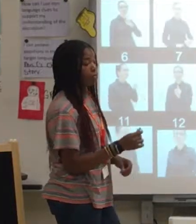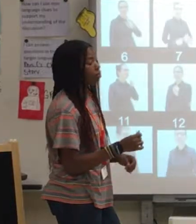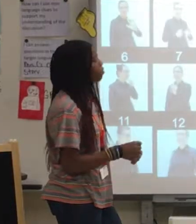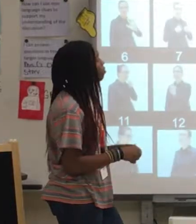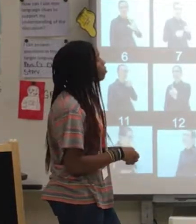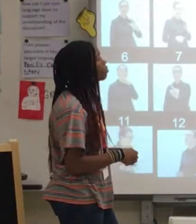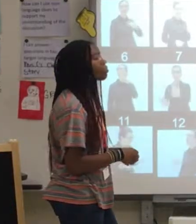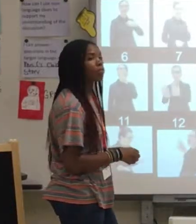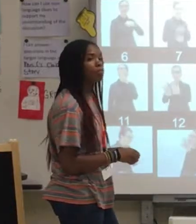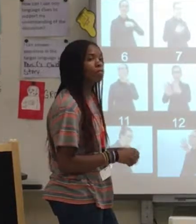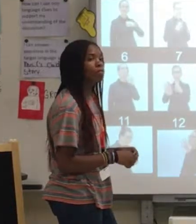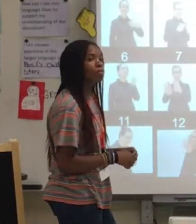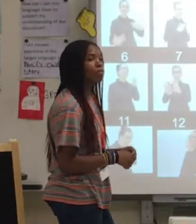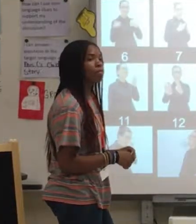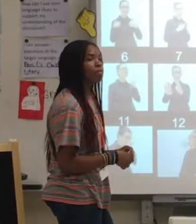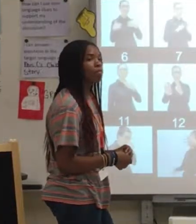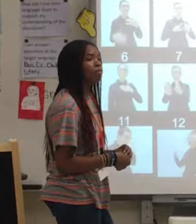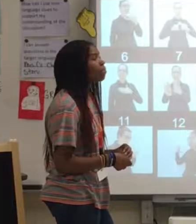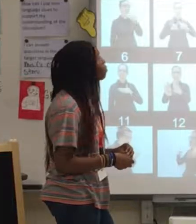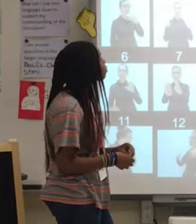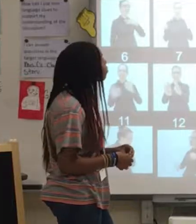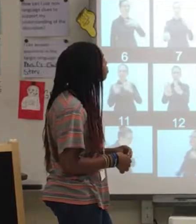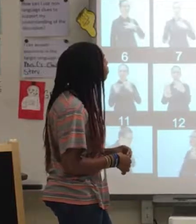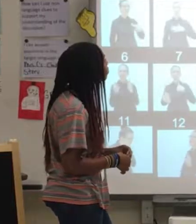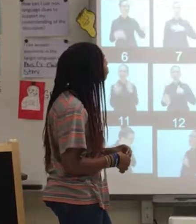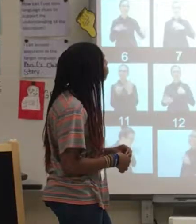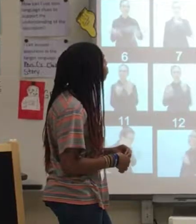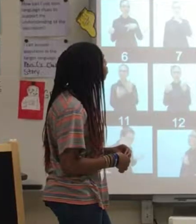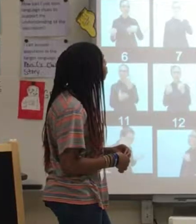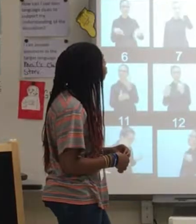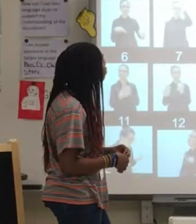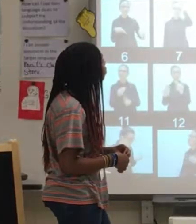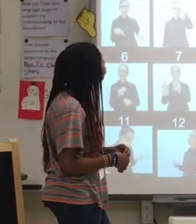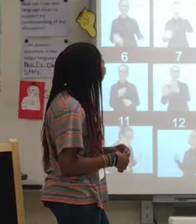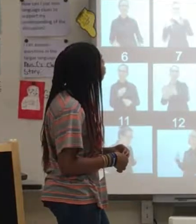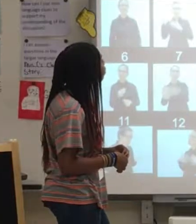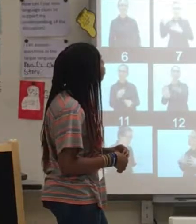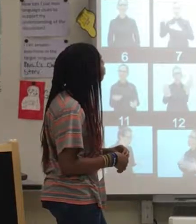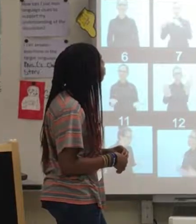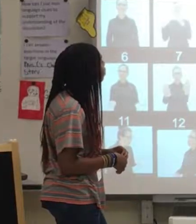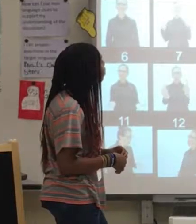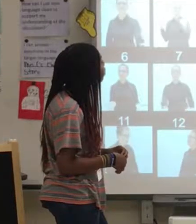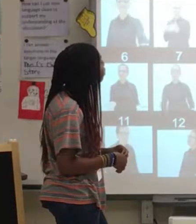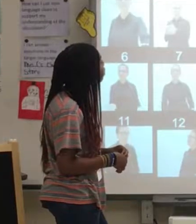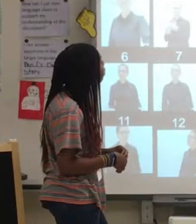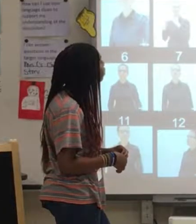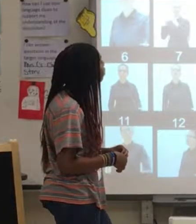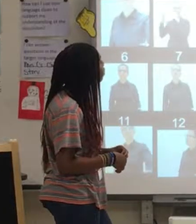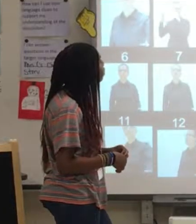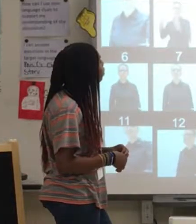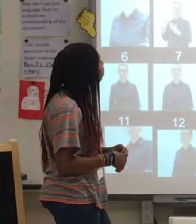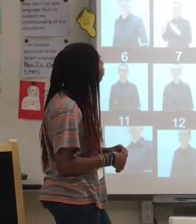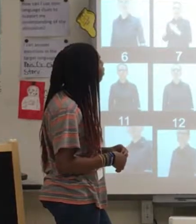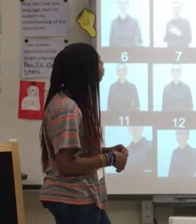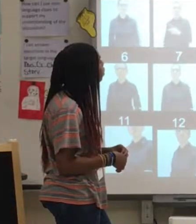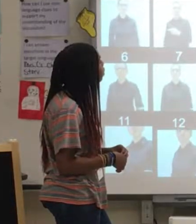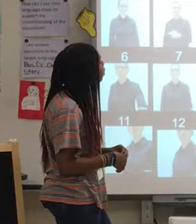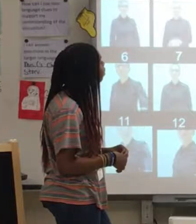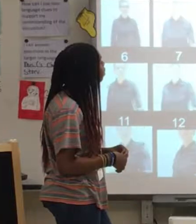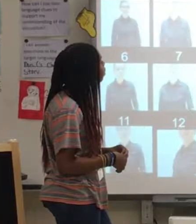Number 3 is number 1. Yeah, and then, yeah. Why? Number 3 and 1. Three needs to go to two. They go